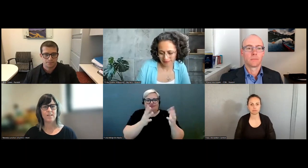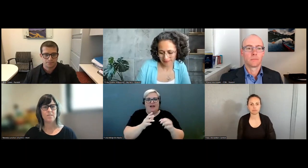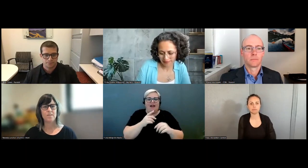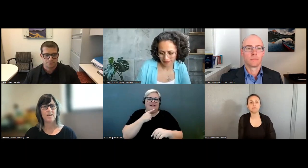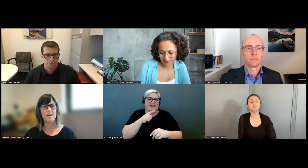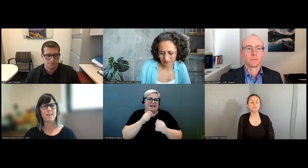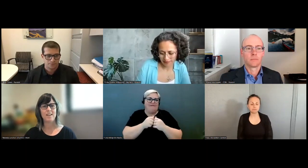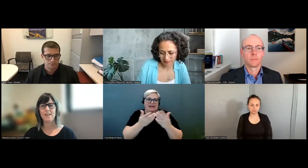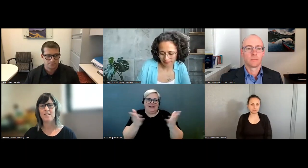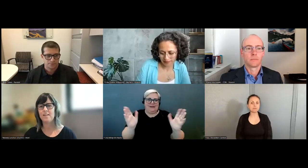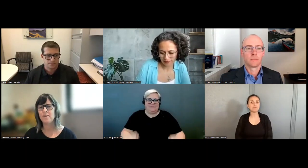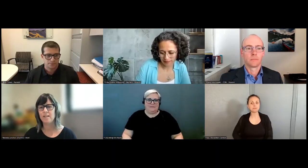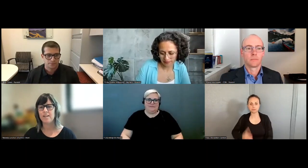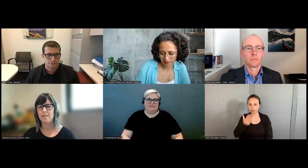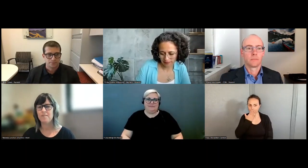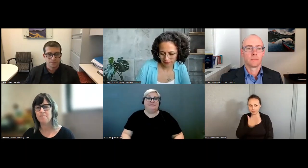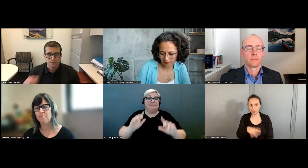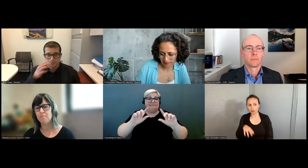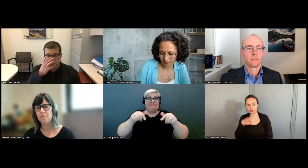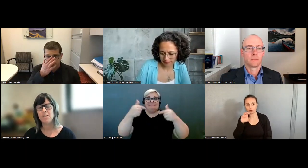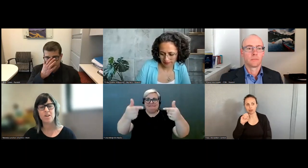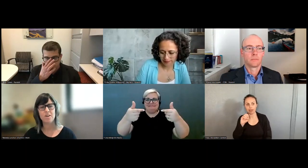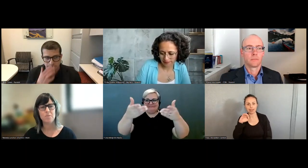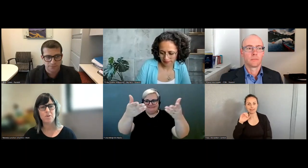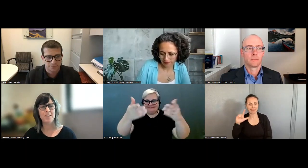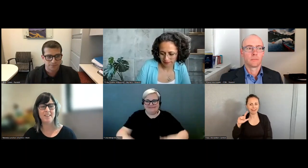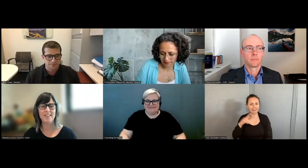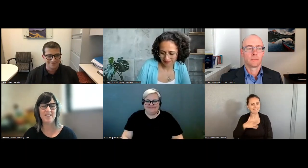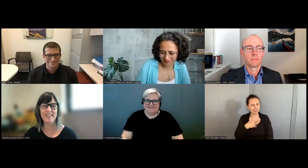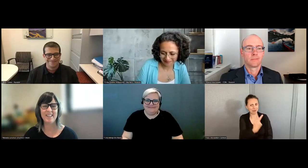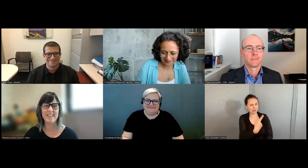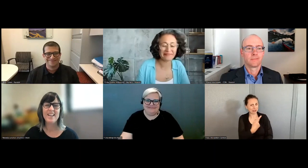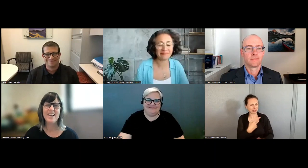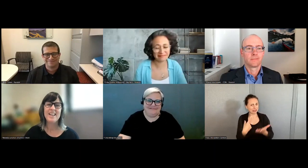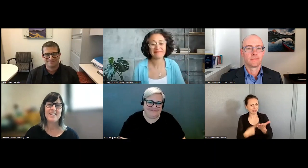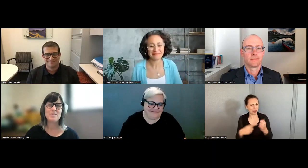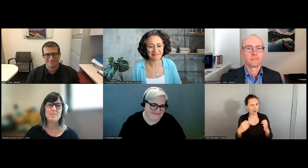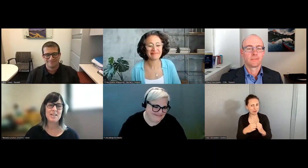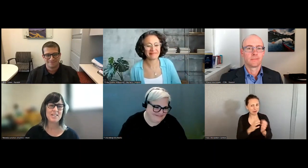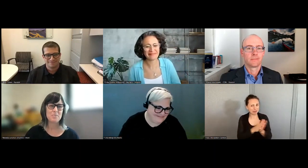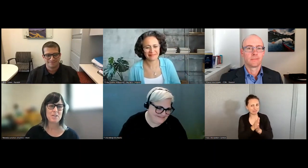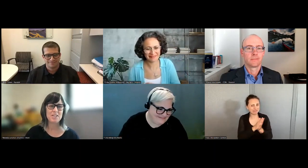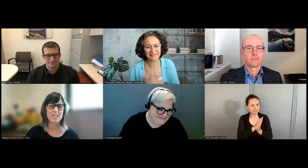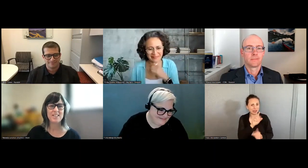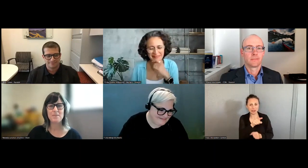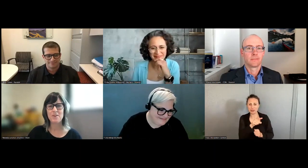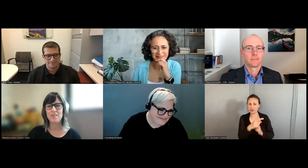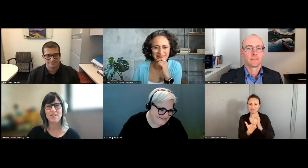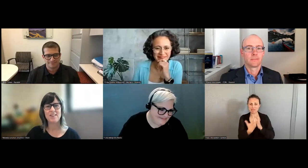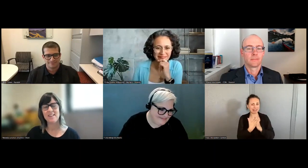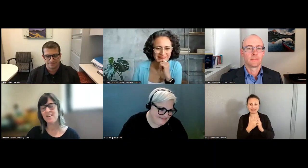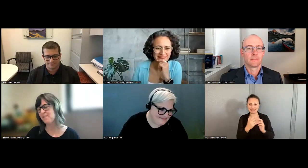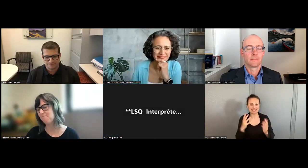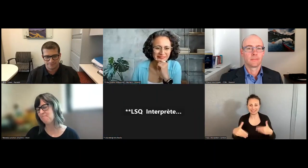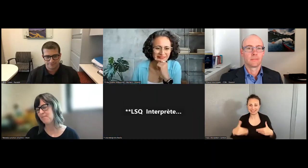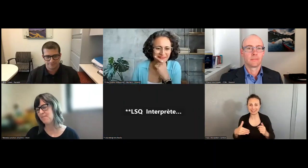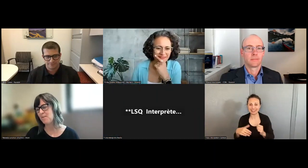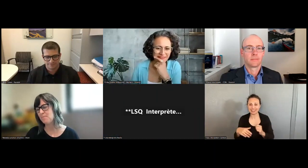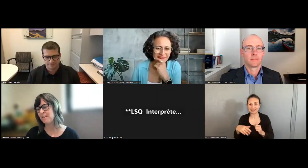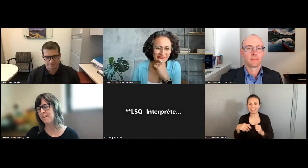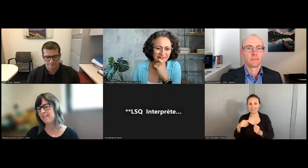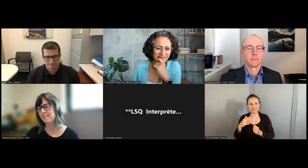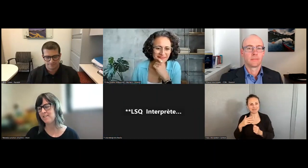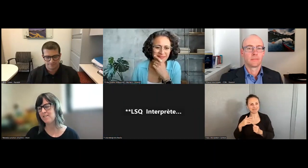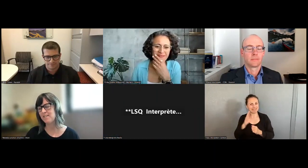Thank you, Ayel. I feel like we should talk more. You're speaking so much to the demographic that I am